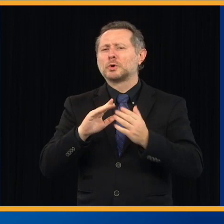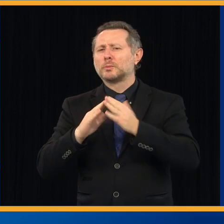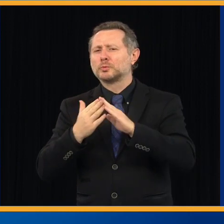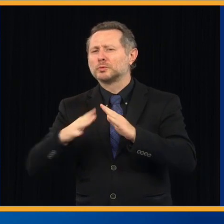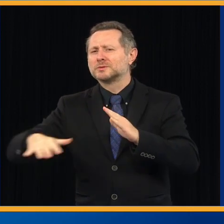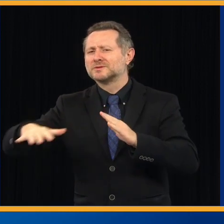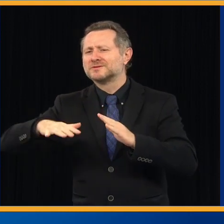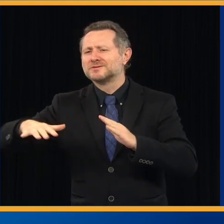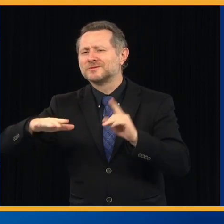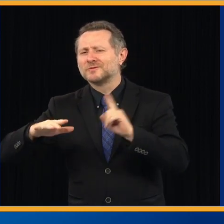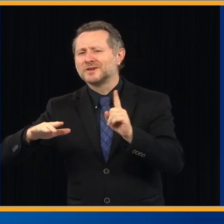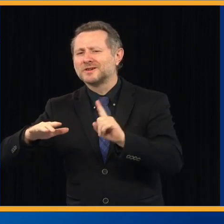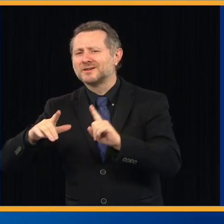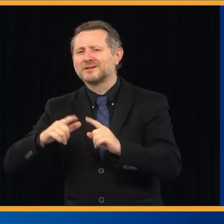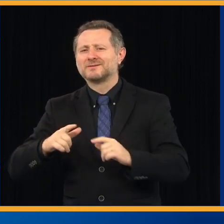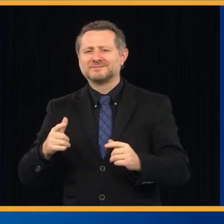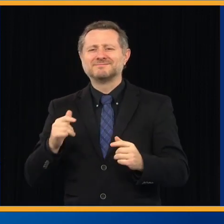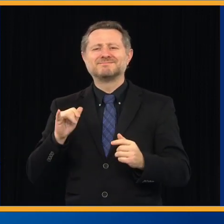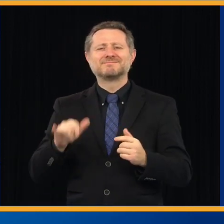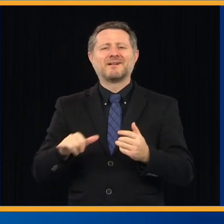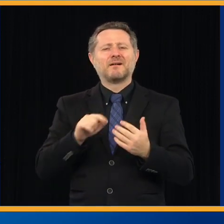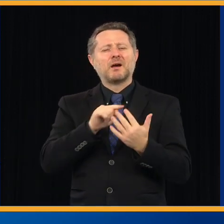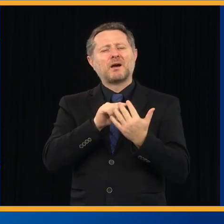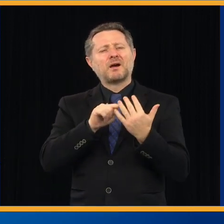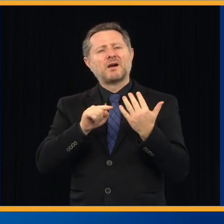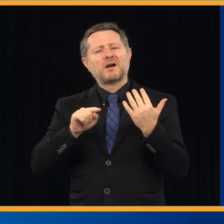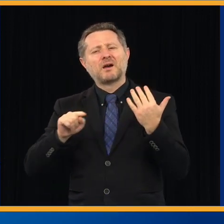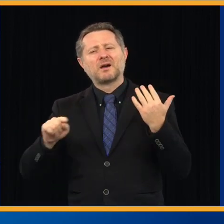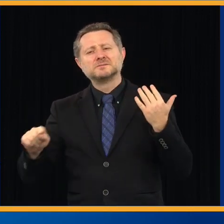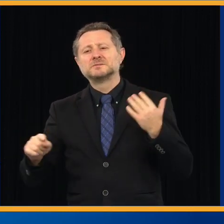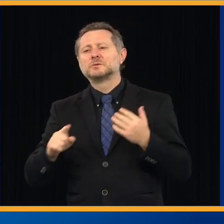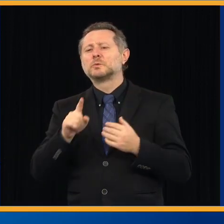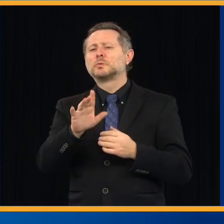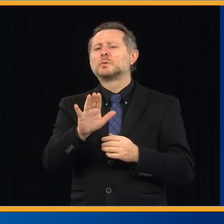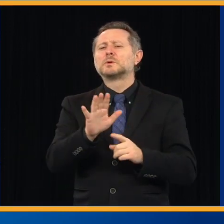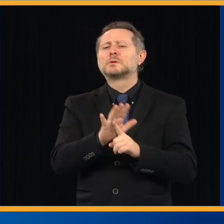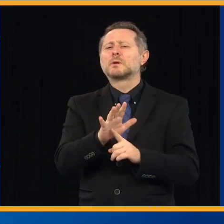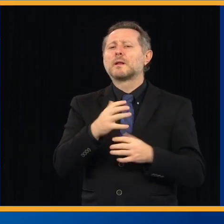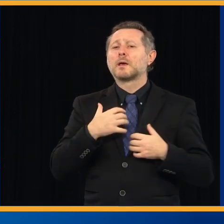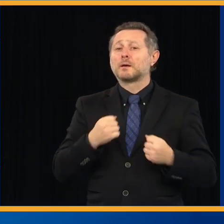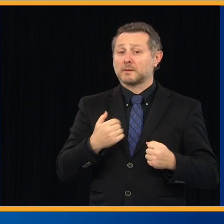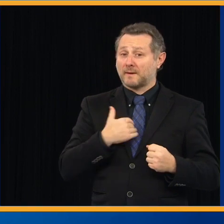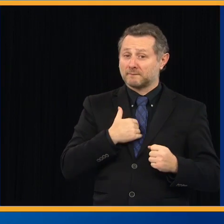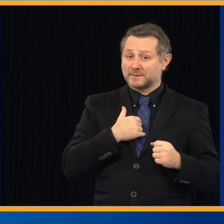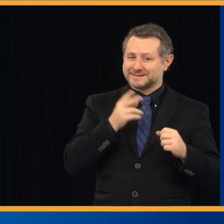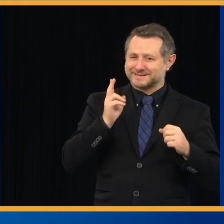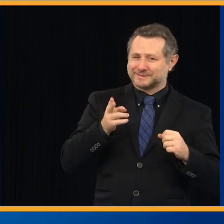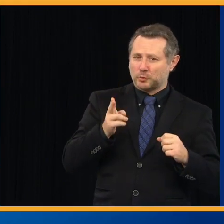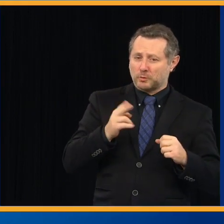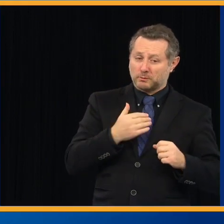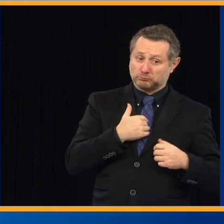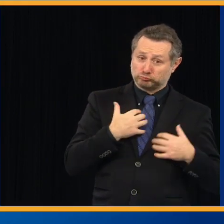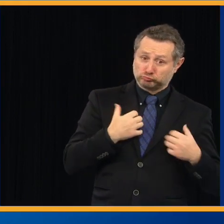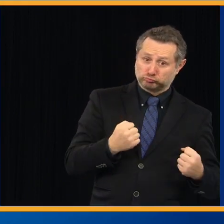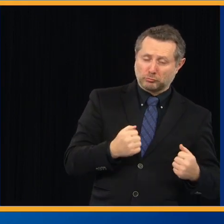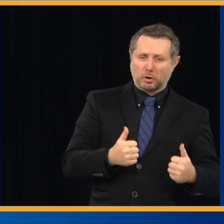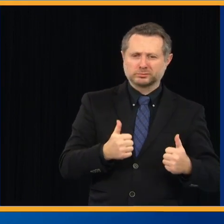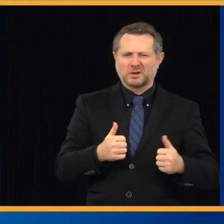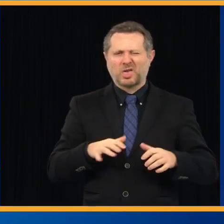within the borough? Are there different health factors that are affecting the new infection